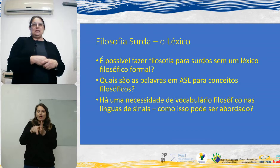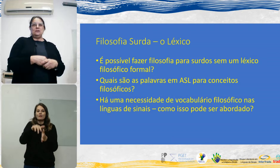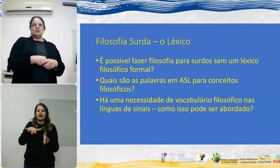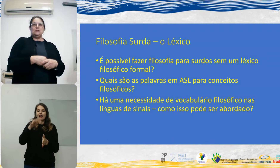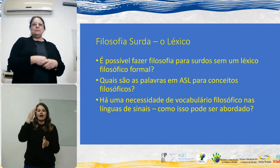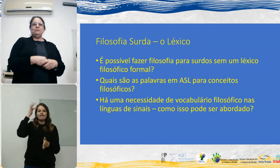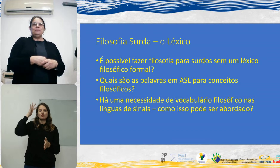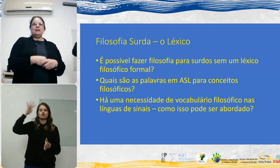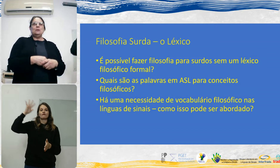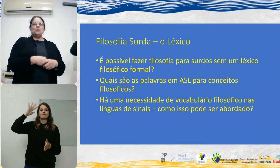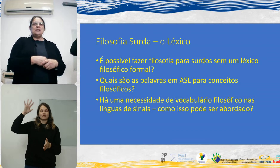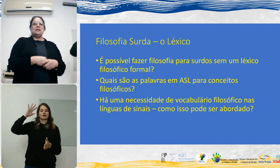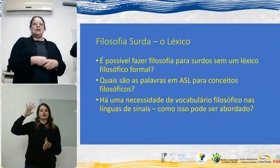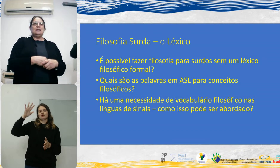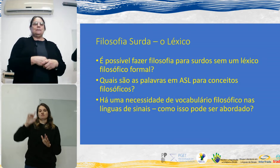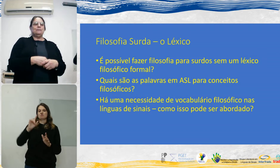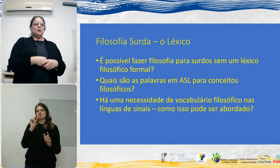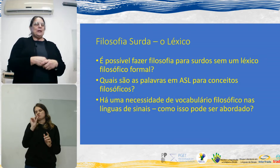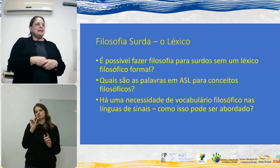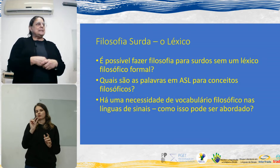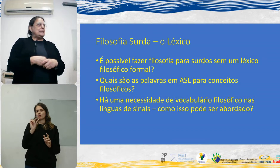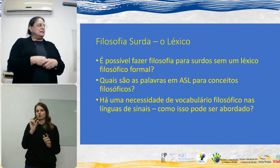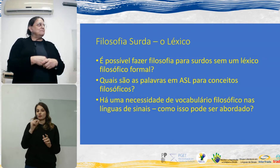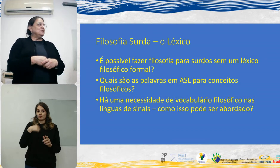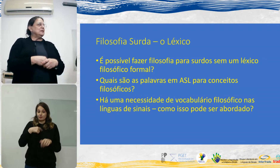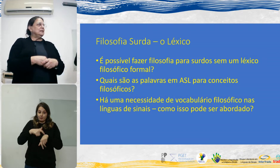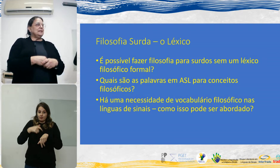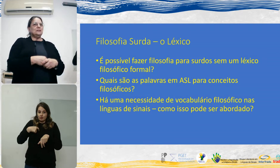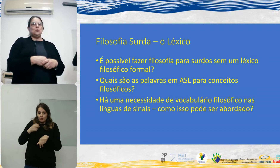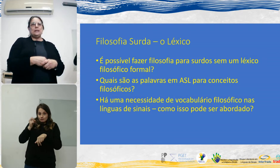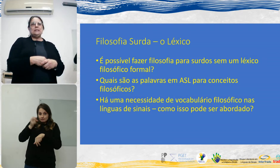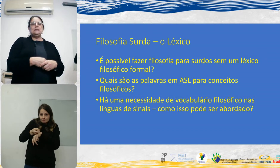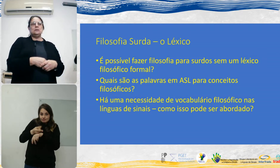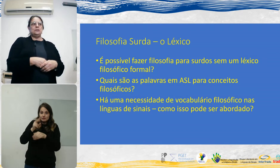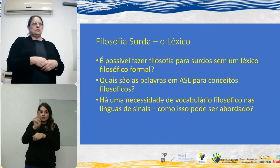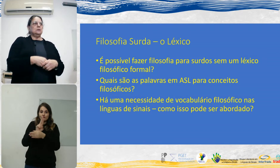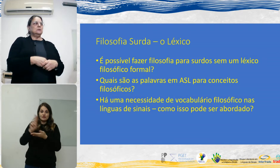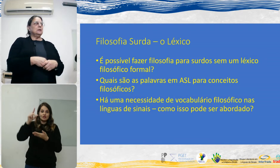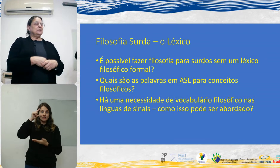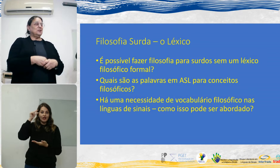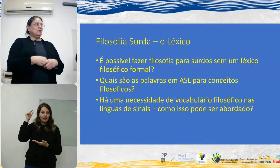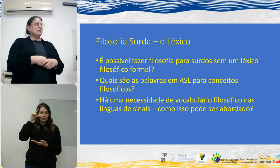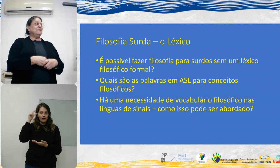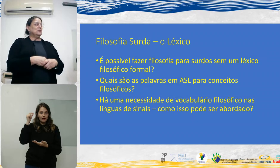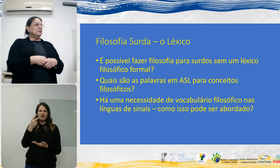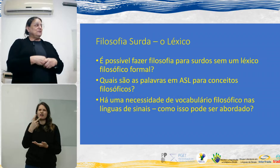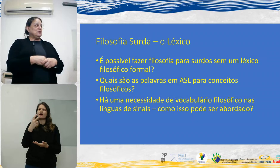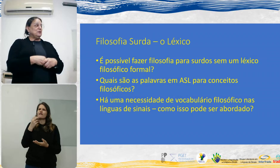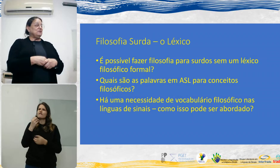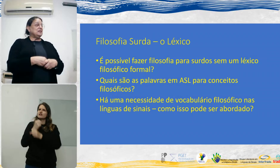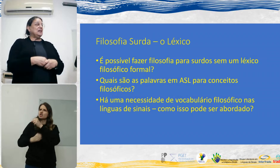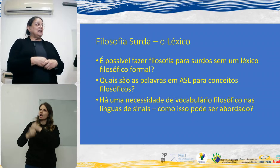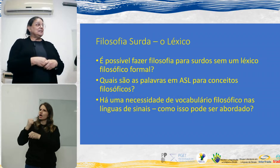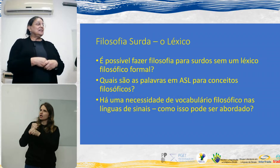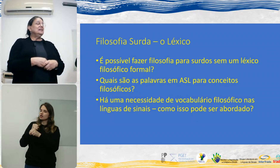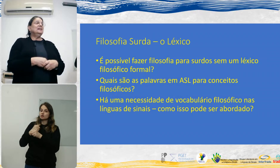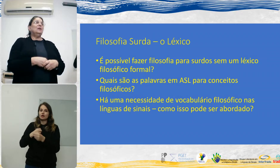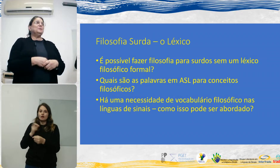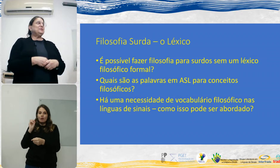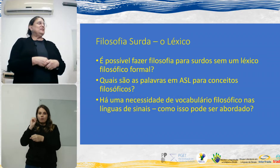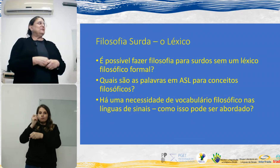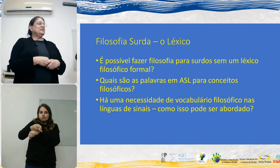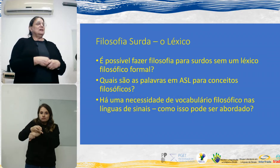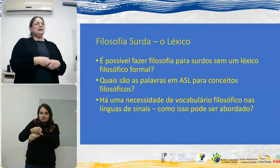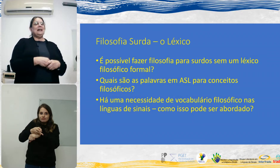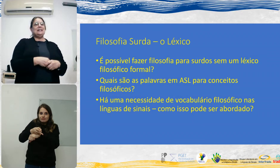in nature. When I came to Gallaudet 20 years ago and taught my first philosophy class,